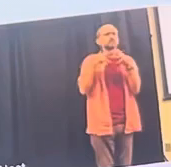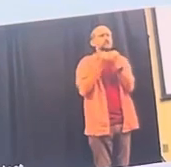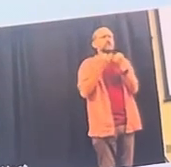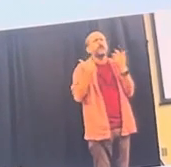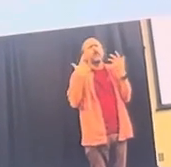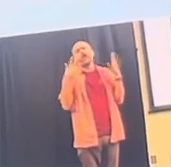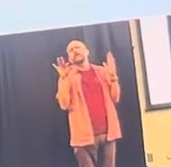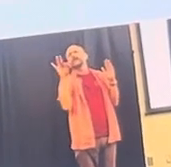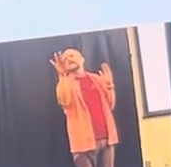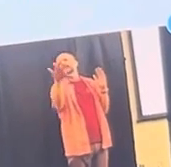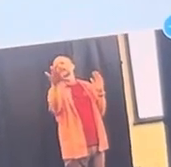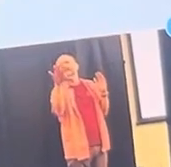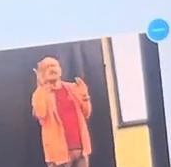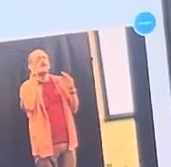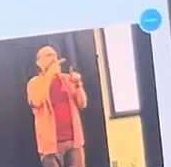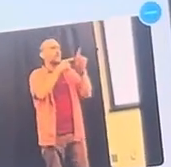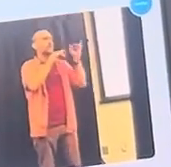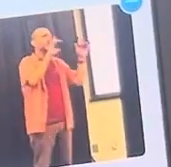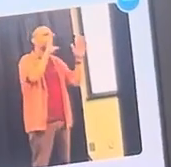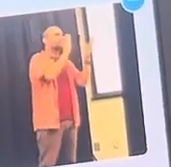Really, the goal is to visualize meaning